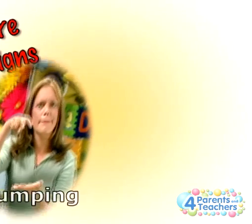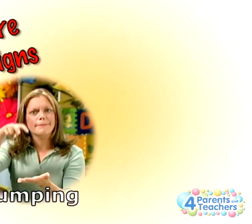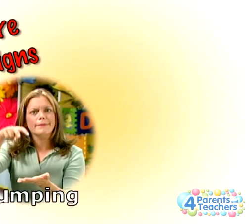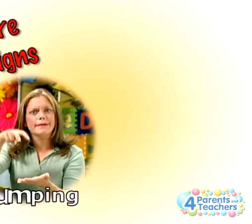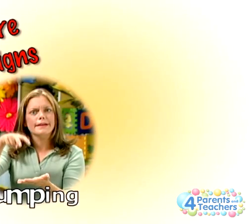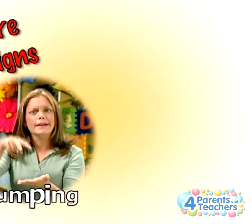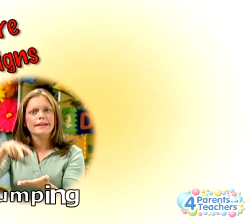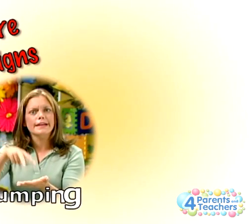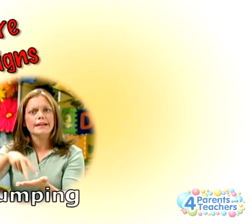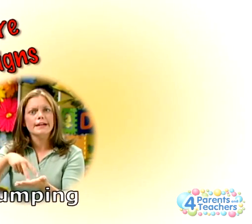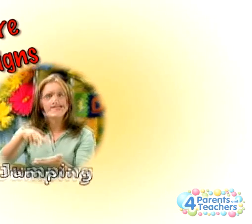Jumping